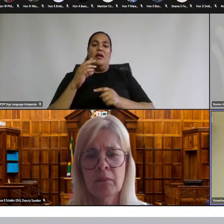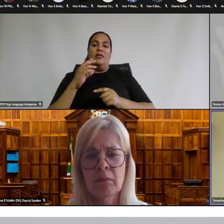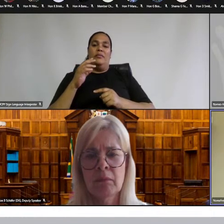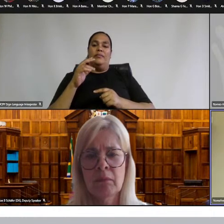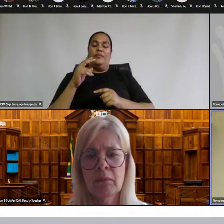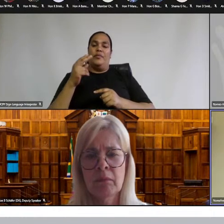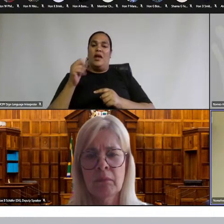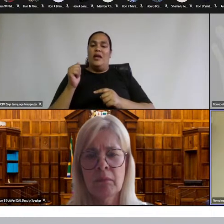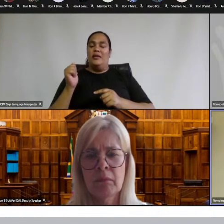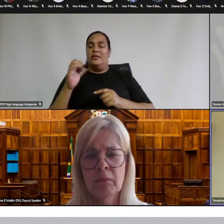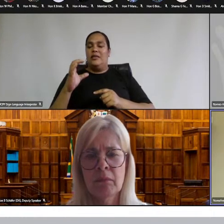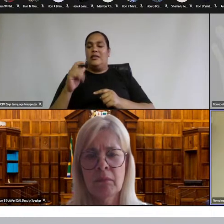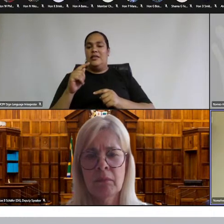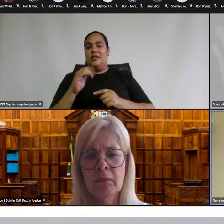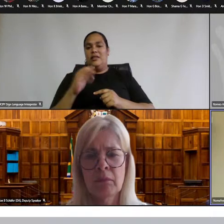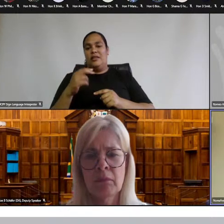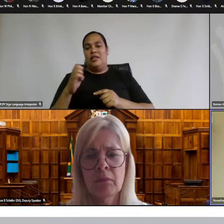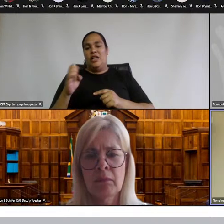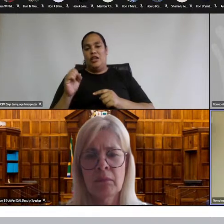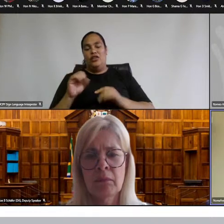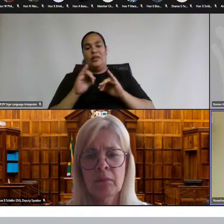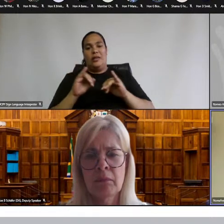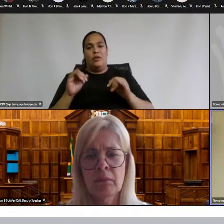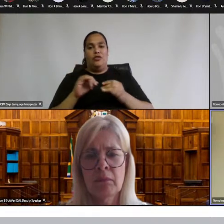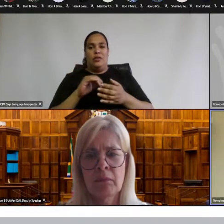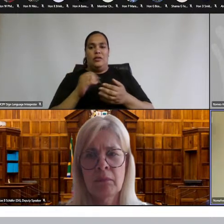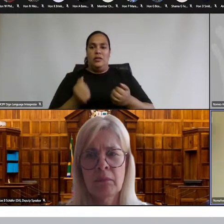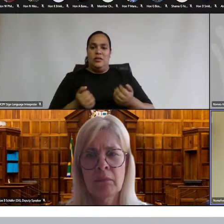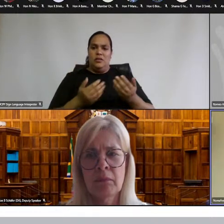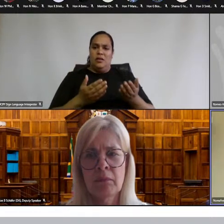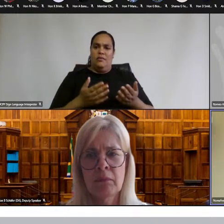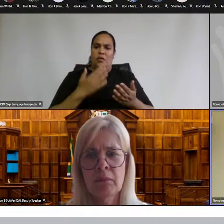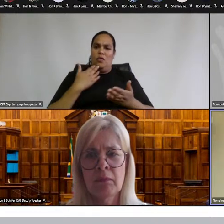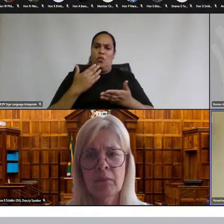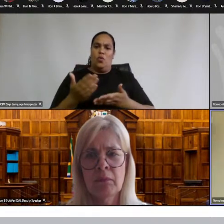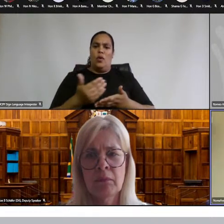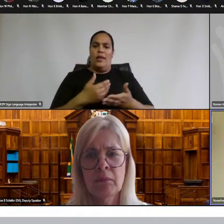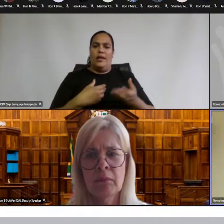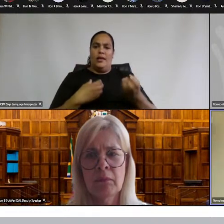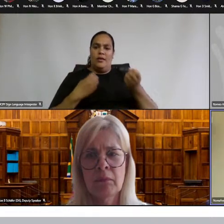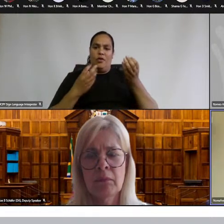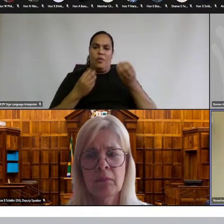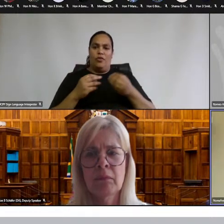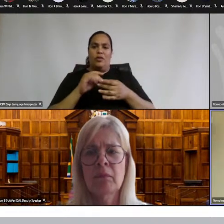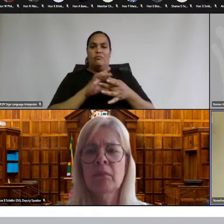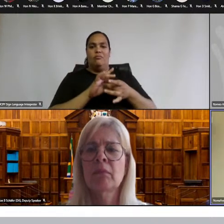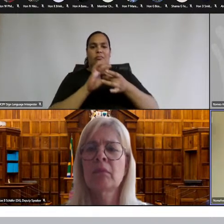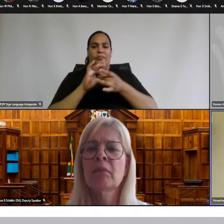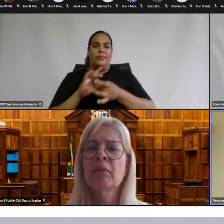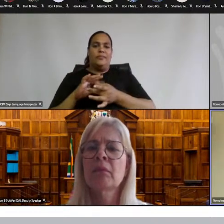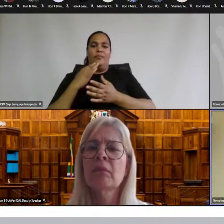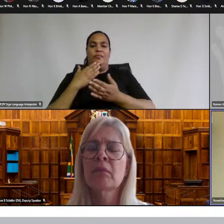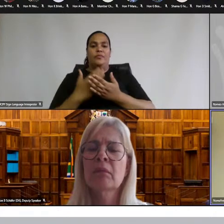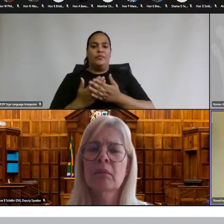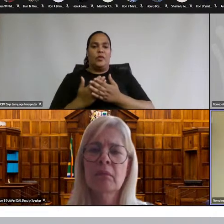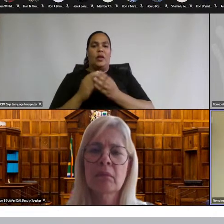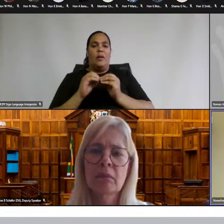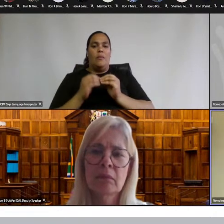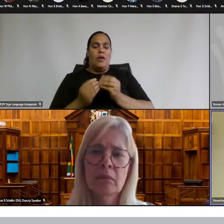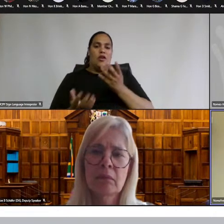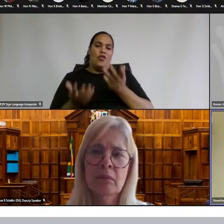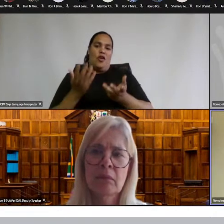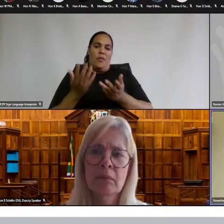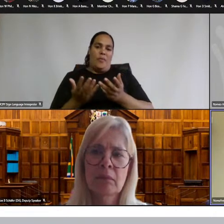HECTIS, which is those emergency centers that are collecting the data in regard to be able to make the